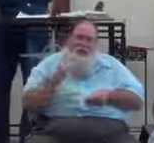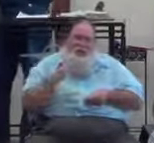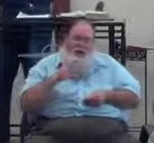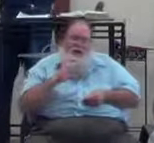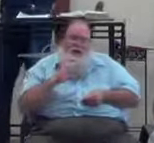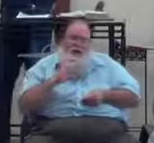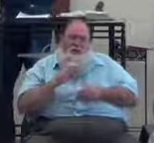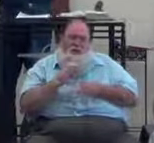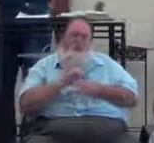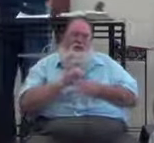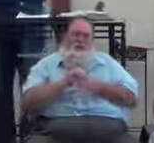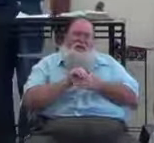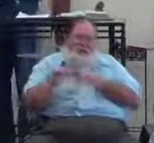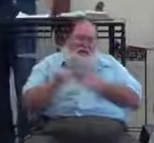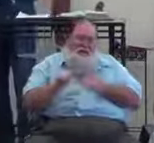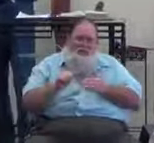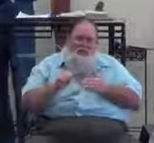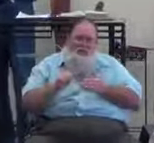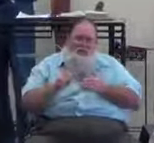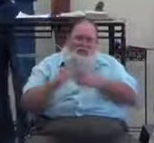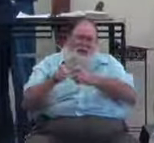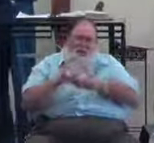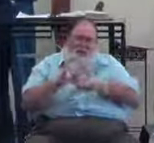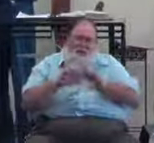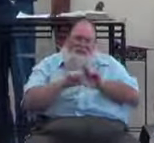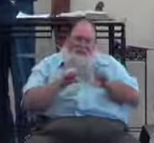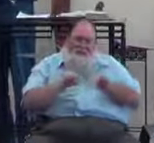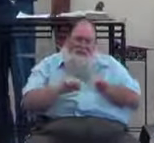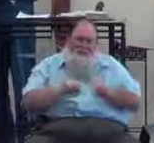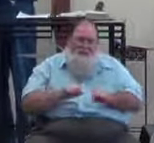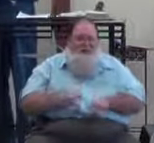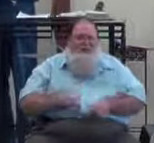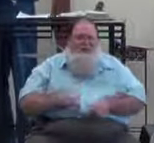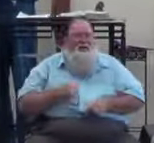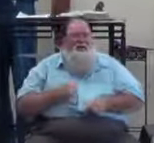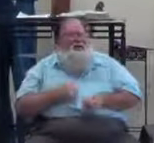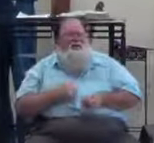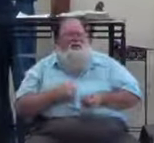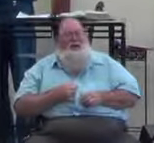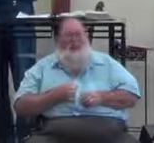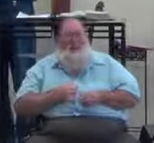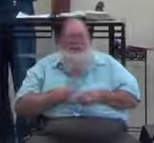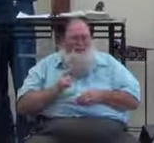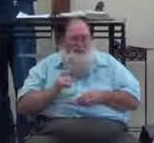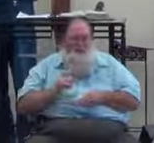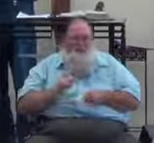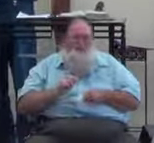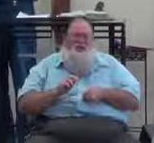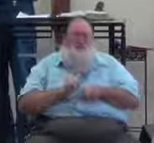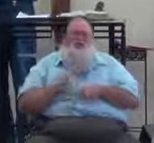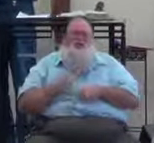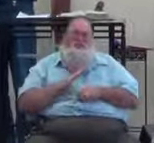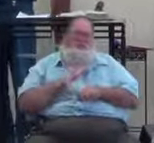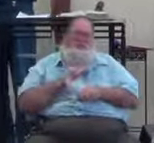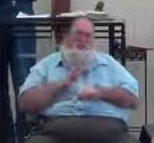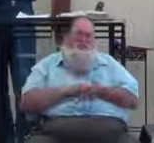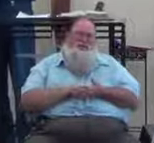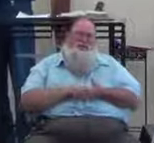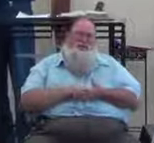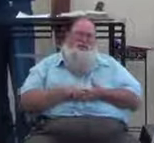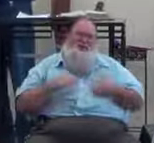I stuck that rascal in my suit jacket. And I only wear it at funerals, and it's been quite a while, praise God, since I've done